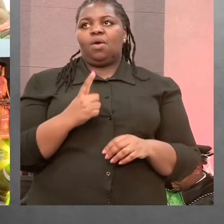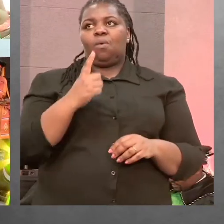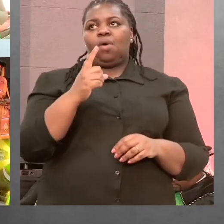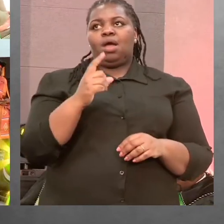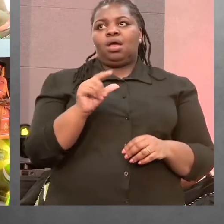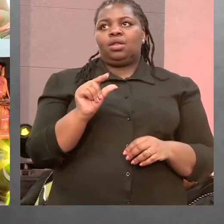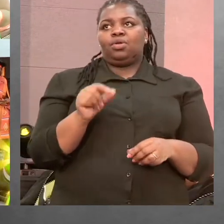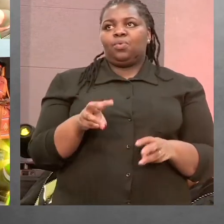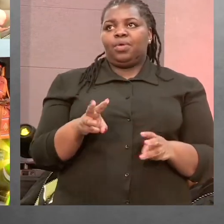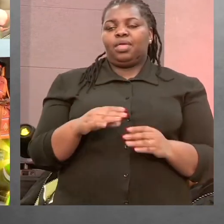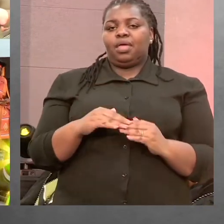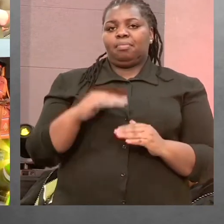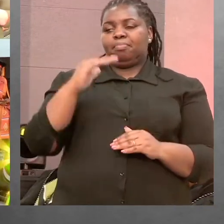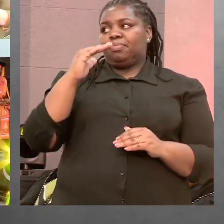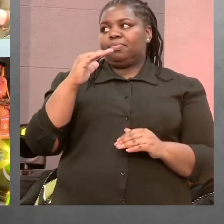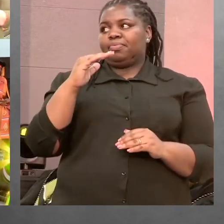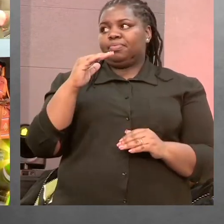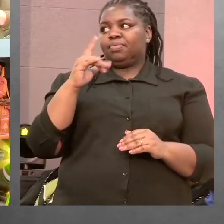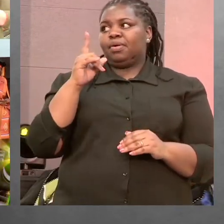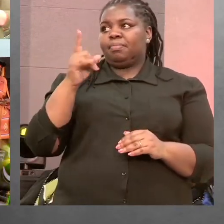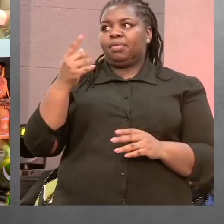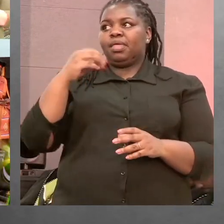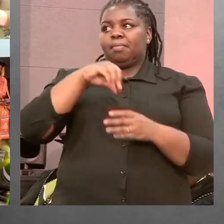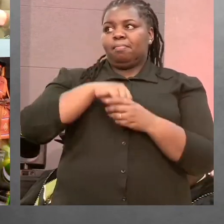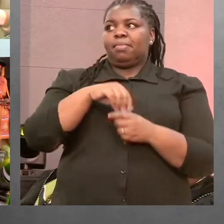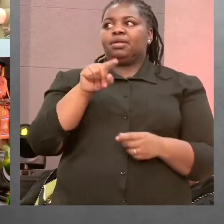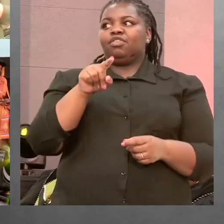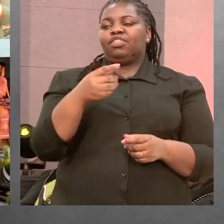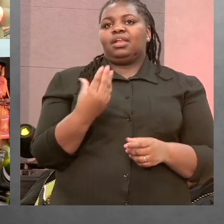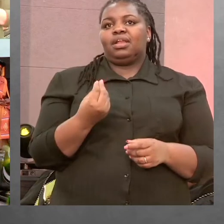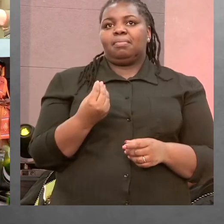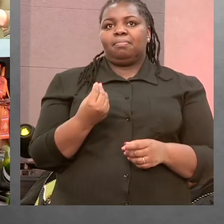up. Be part of that number.